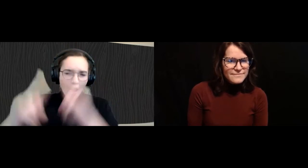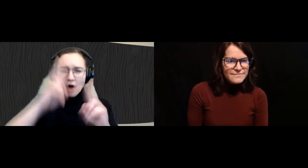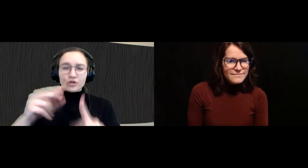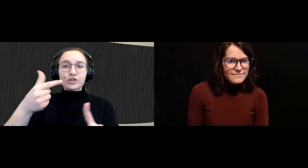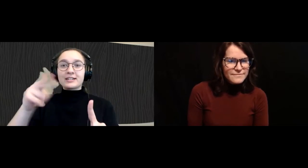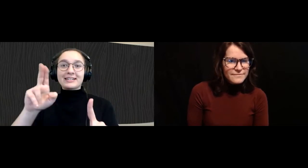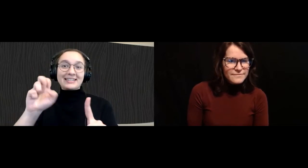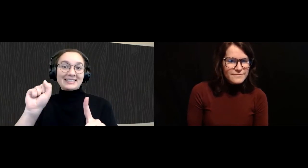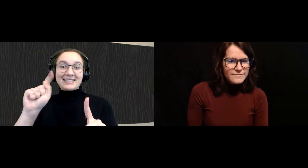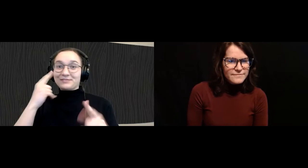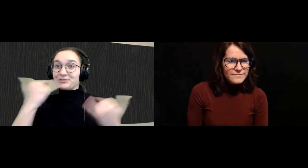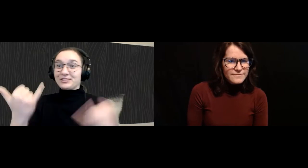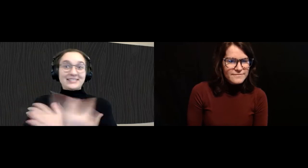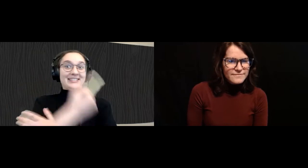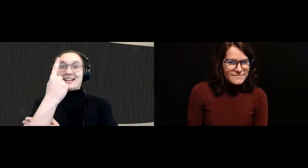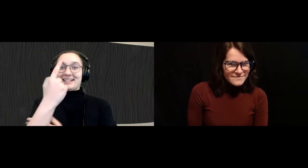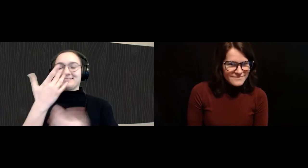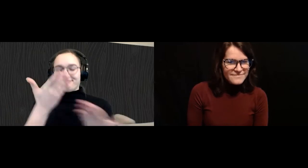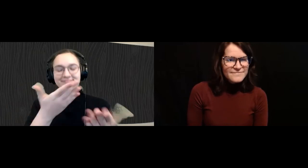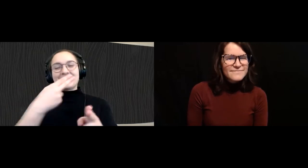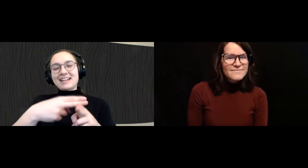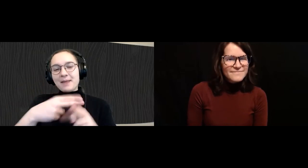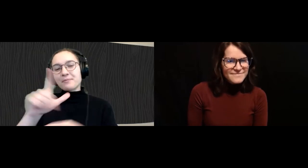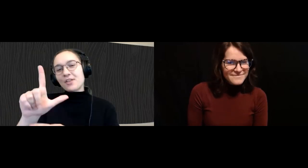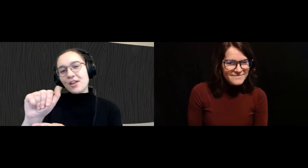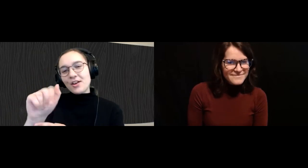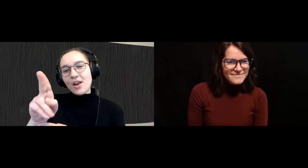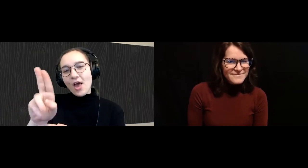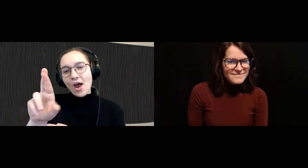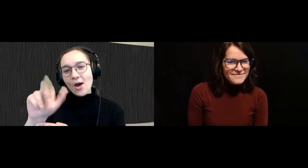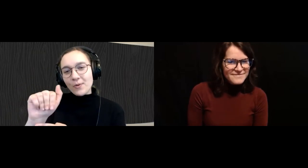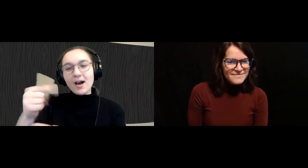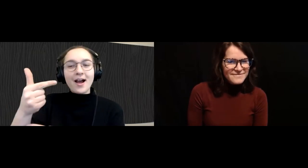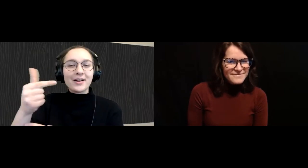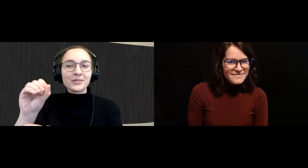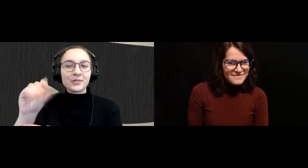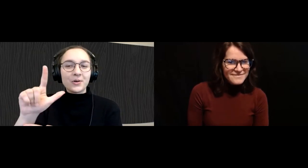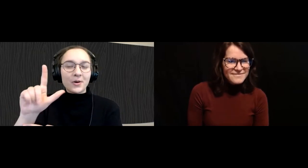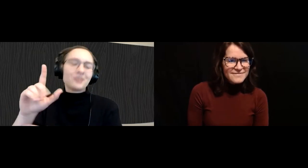Our very special honored guest for today, her name is Laura